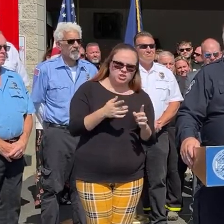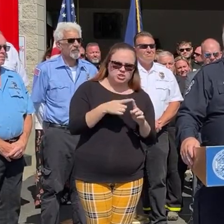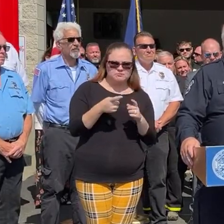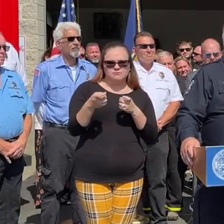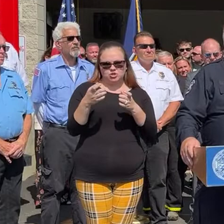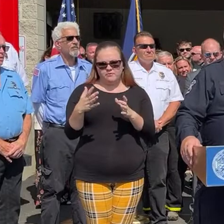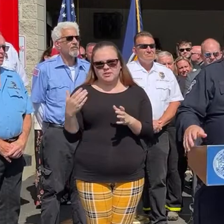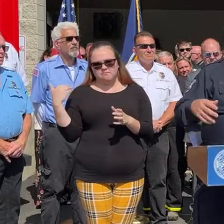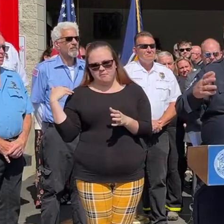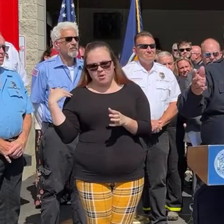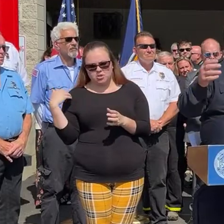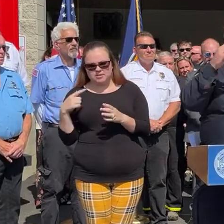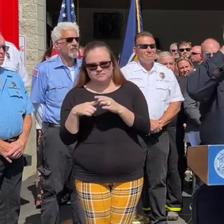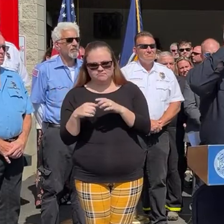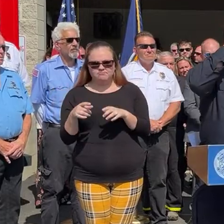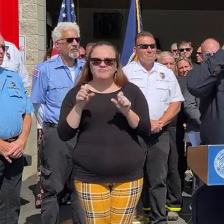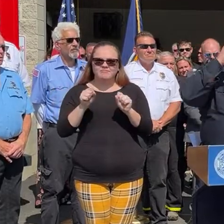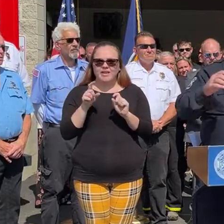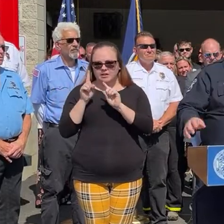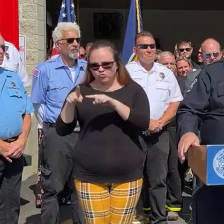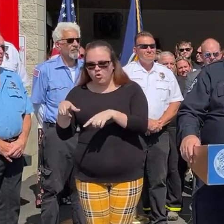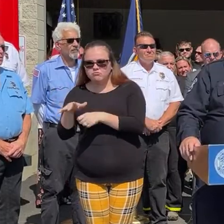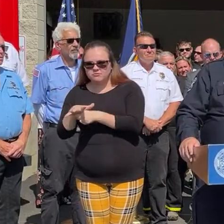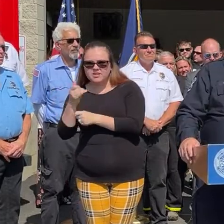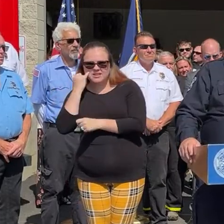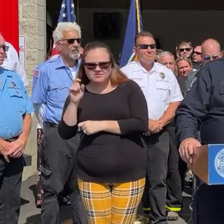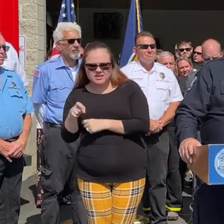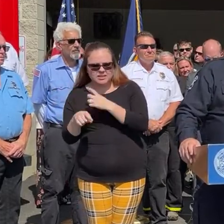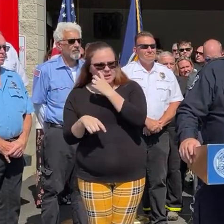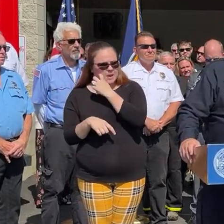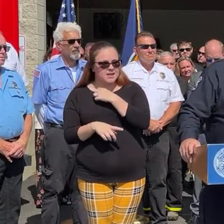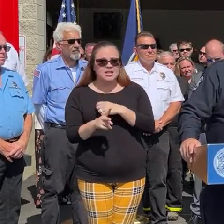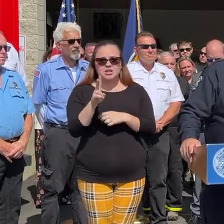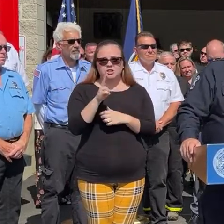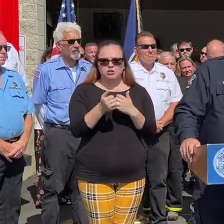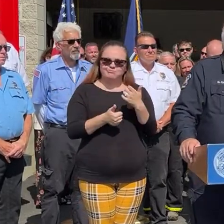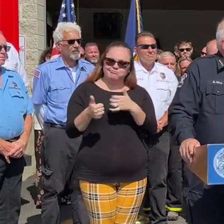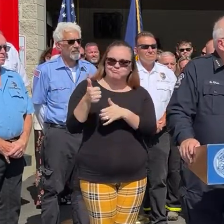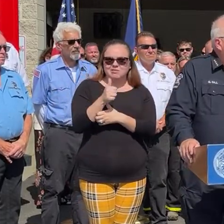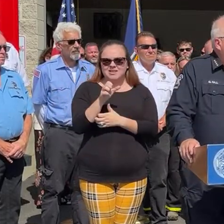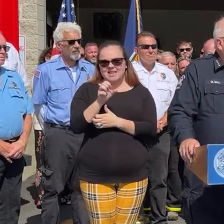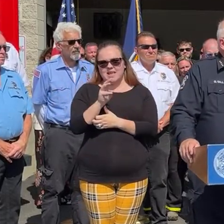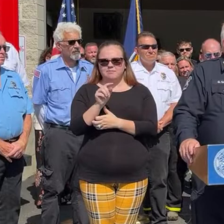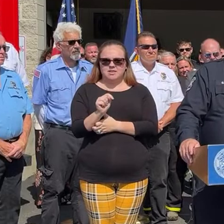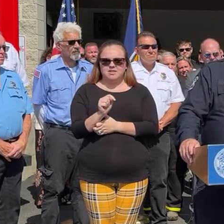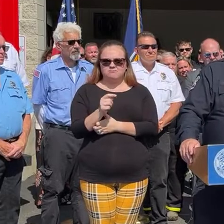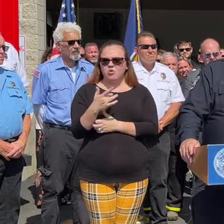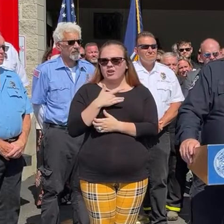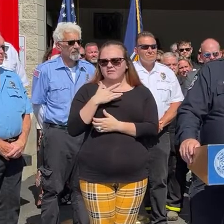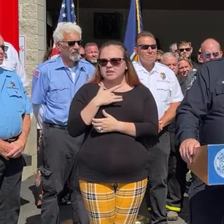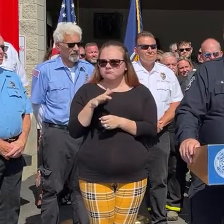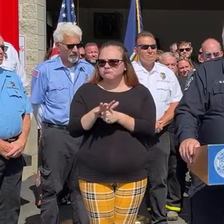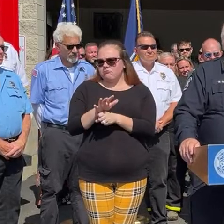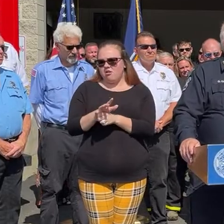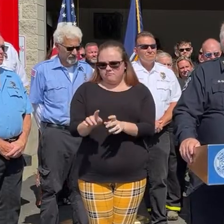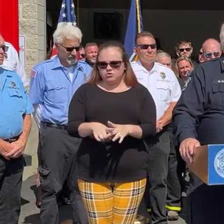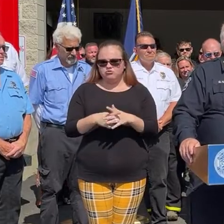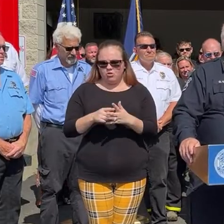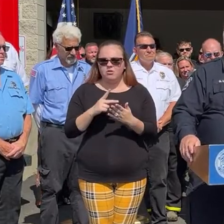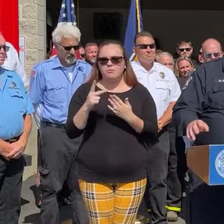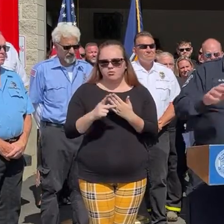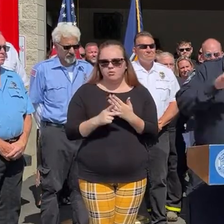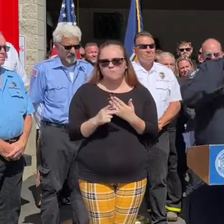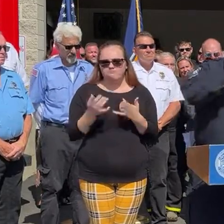supervisor, which are available to run to the field. And then we have 2 advanced EMTs. So we feel that's enough to start off the